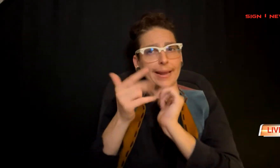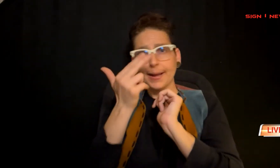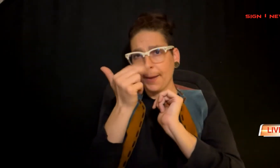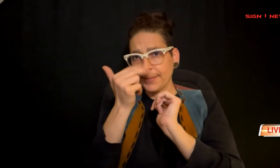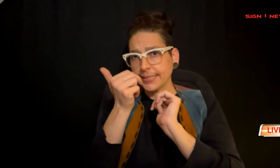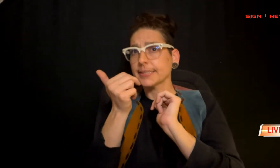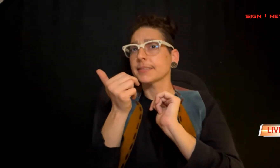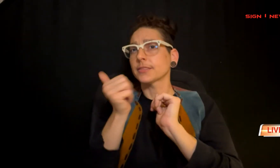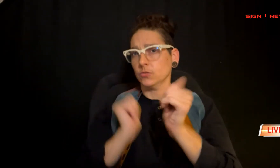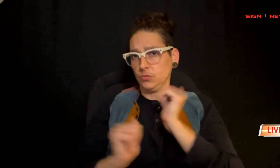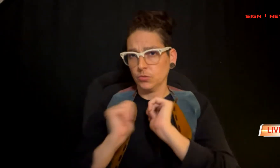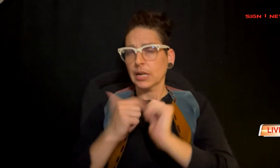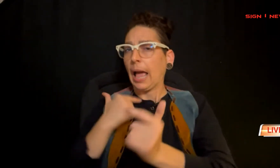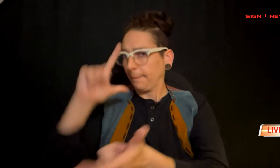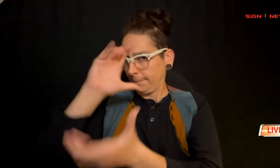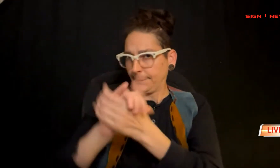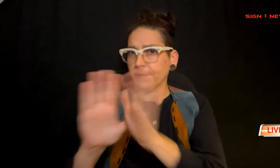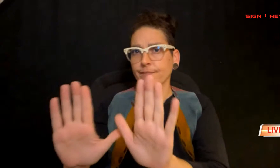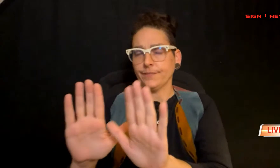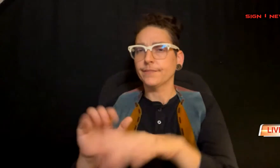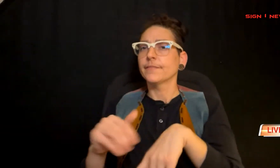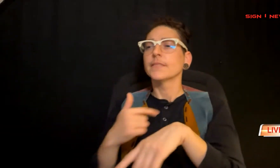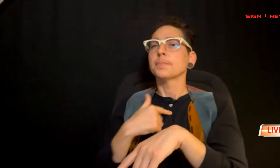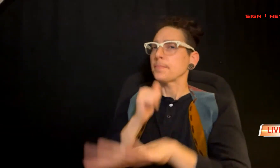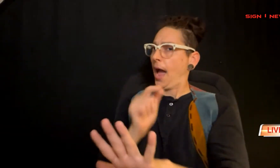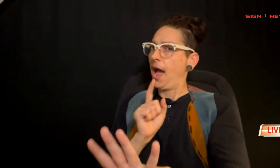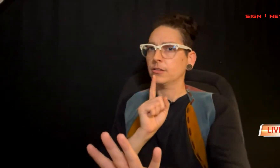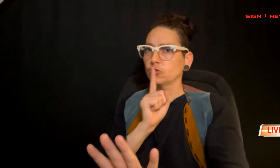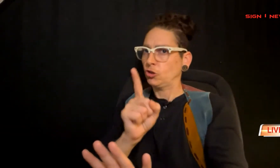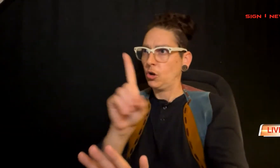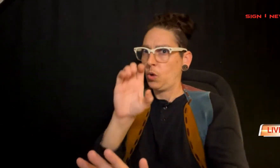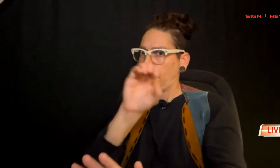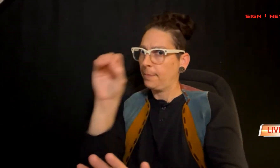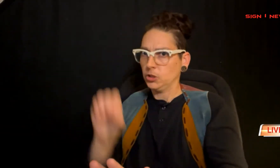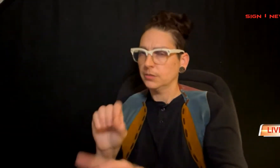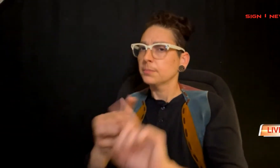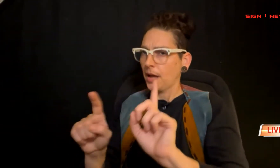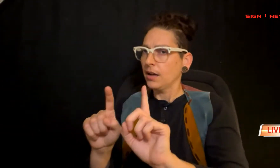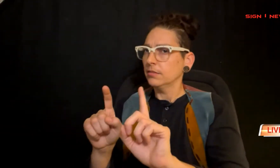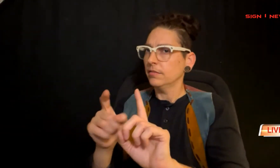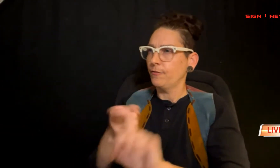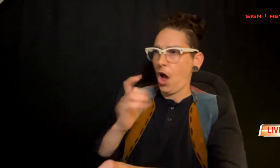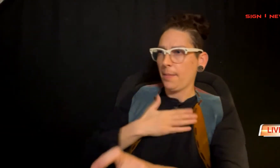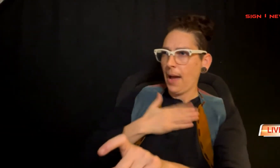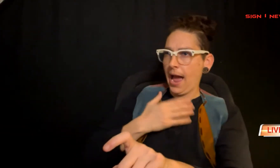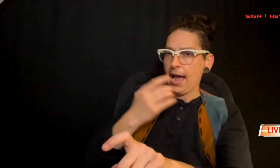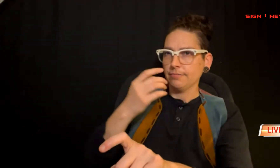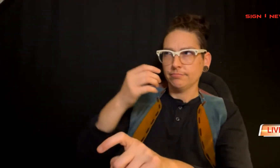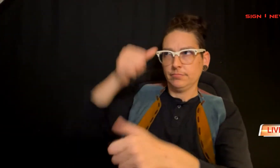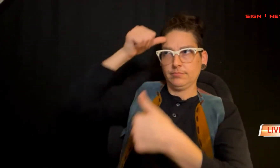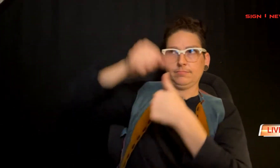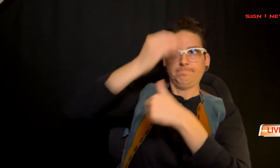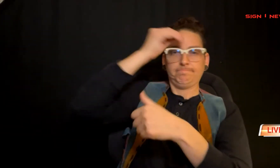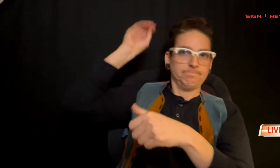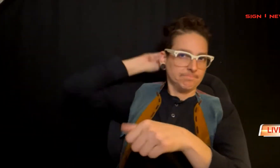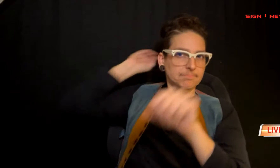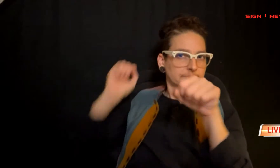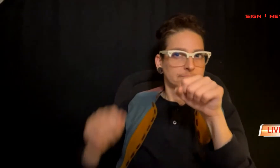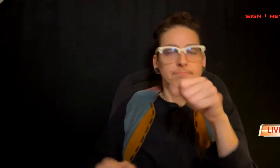I believe that's a romantic comedy. I believe. I'm not 100% sure. That's